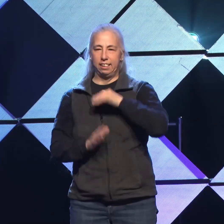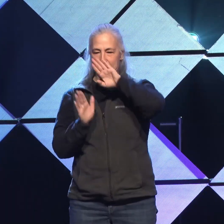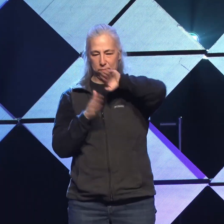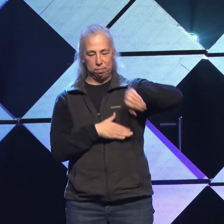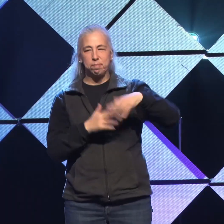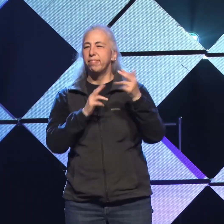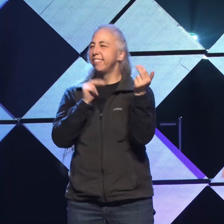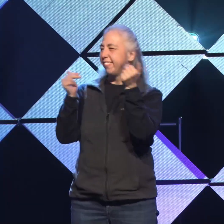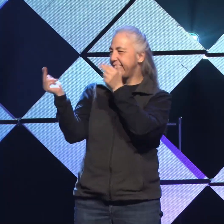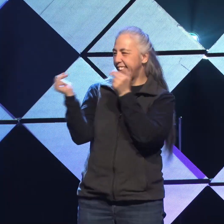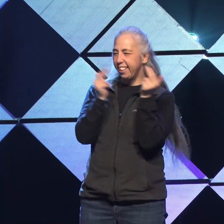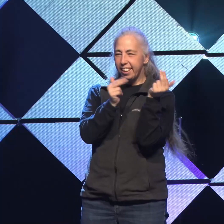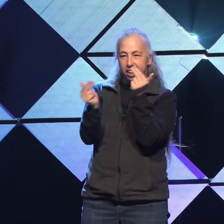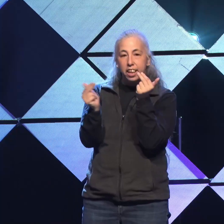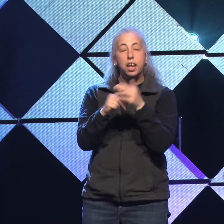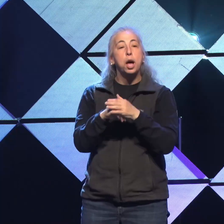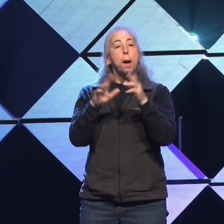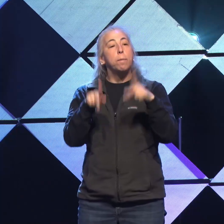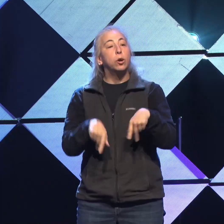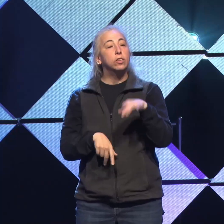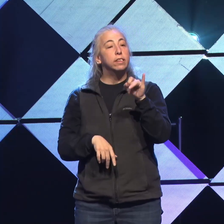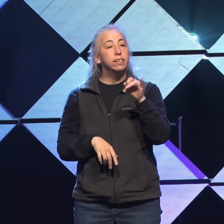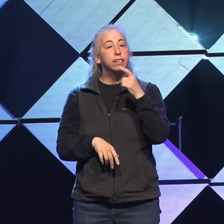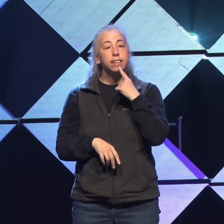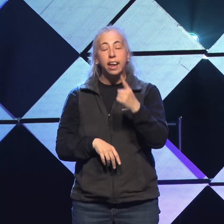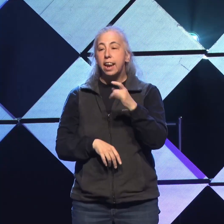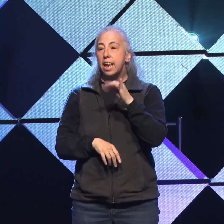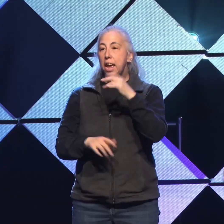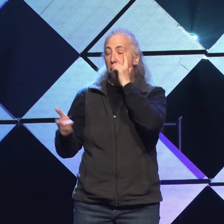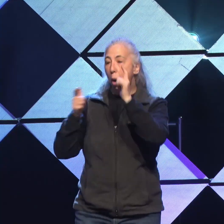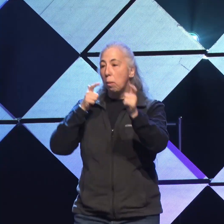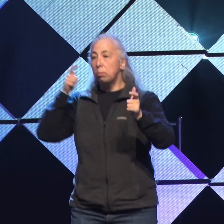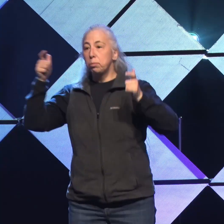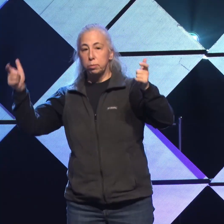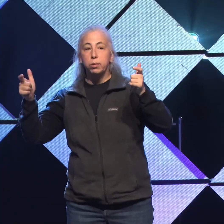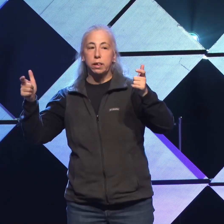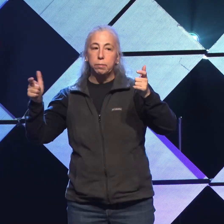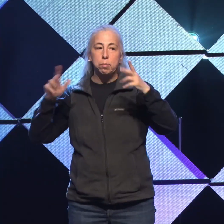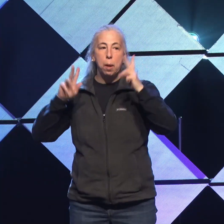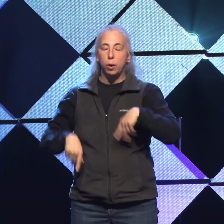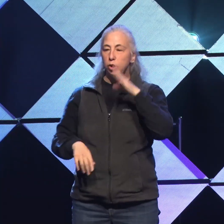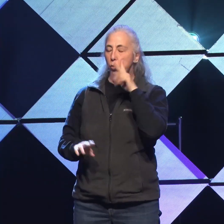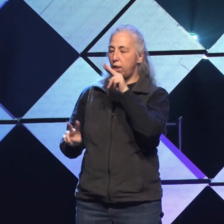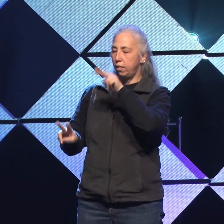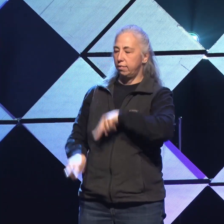Somebody else said, if you act too big for your britches, you'll get exposed in the end.